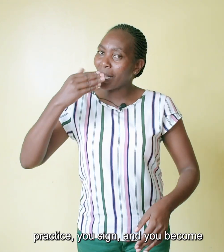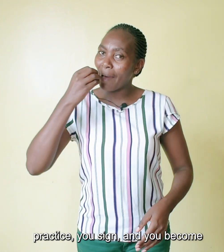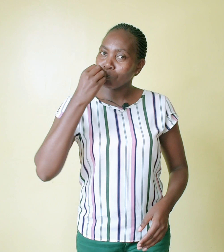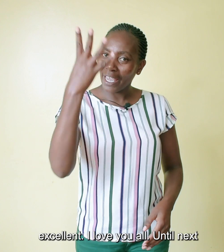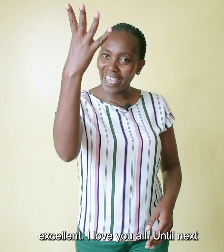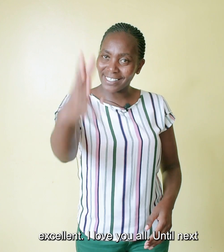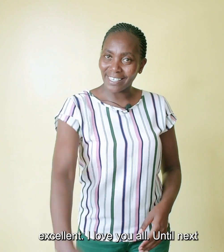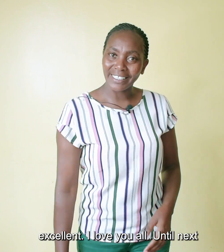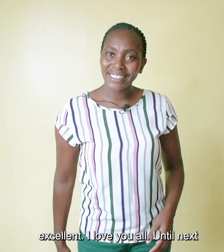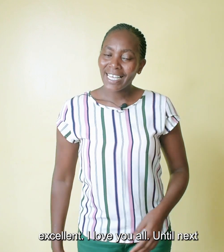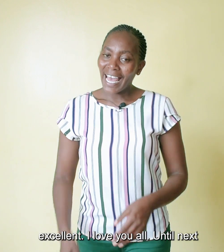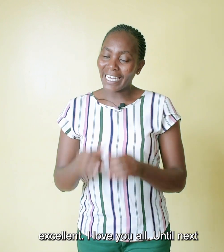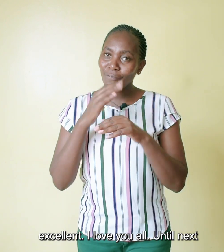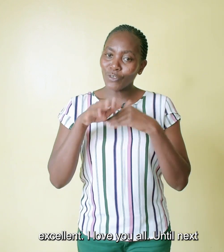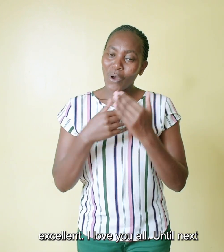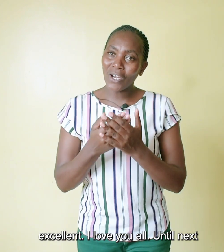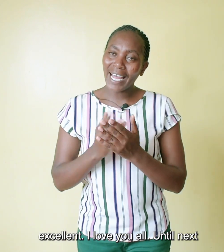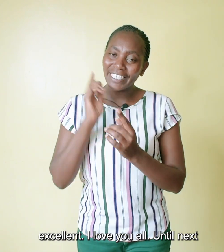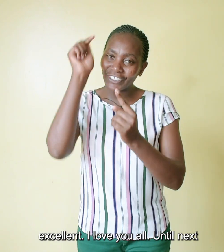become excellent. I love you all. Until